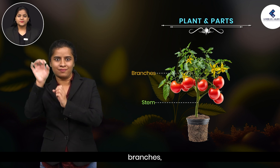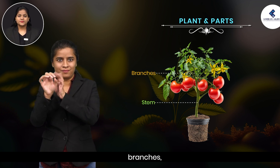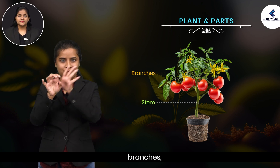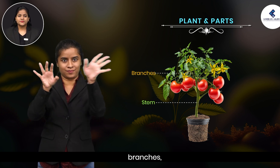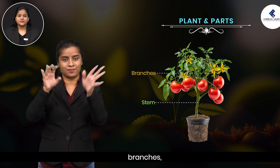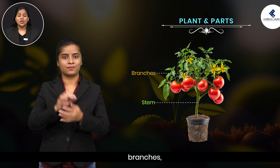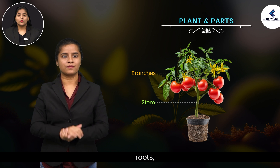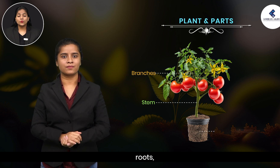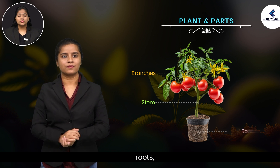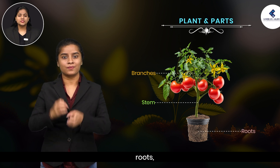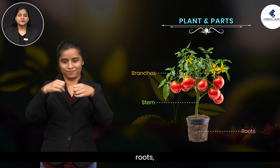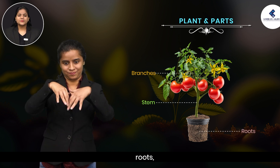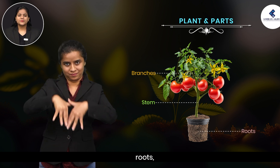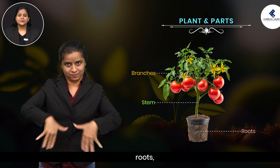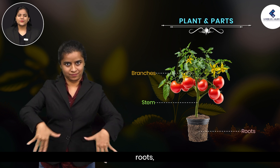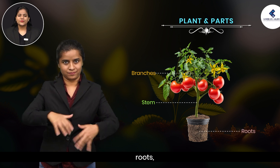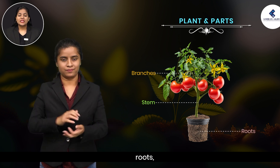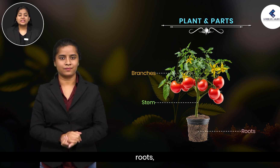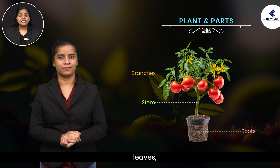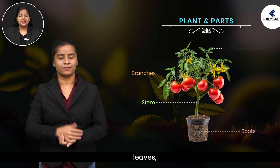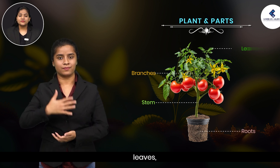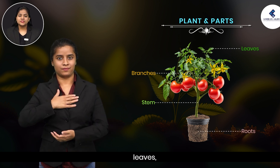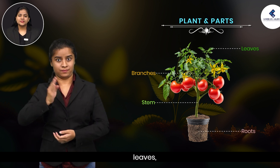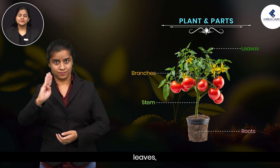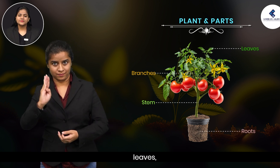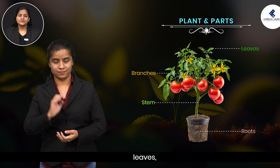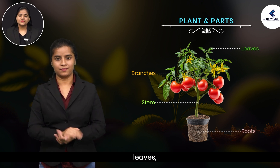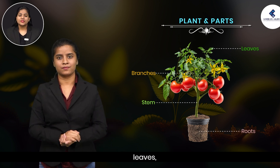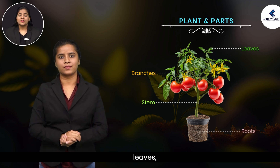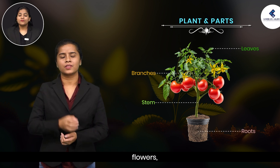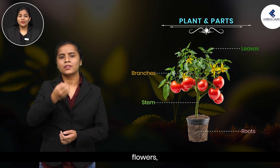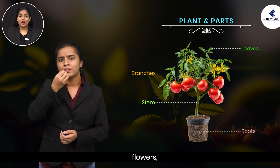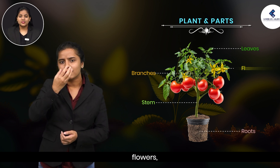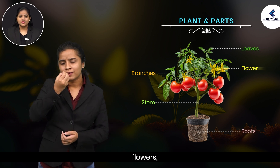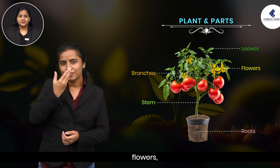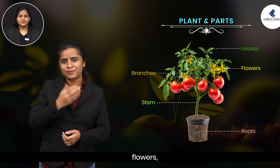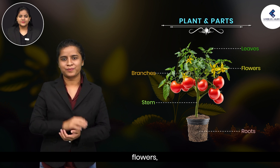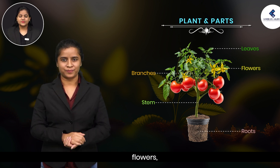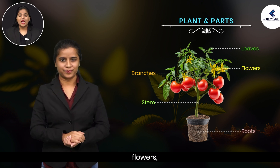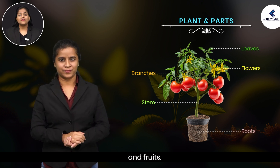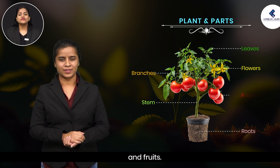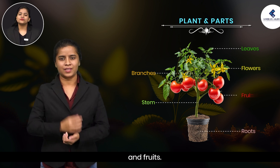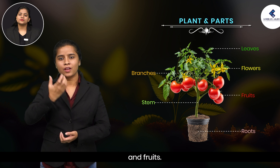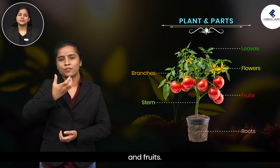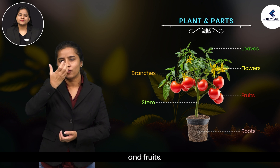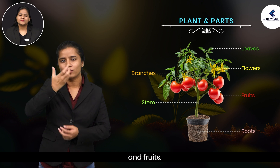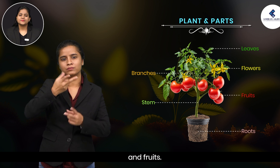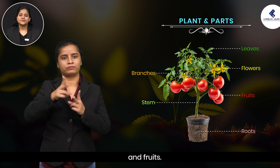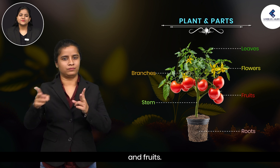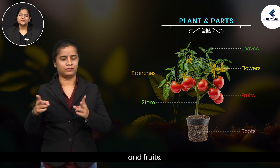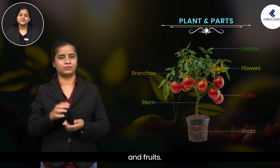branches, roots, leaves, flowers, and